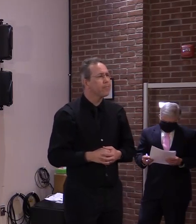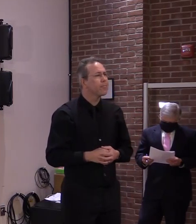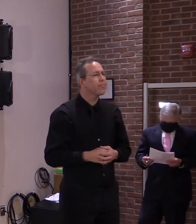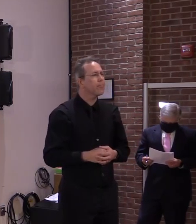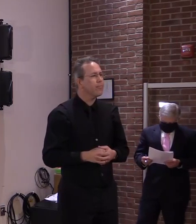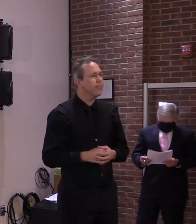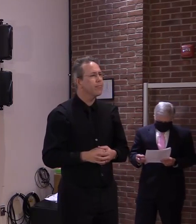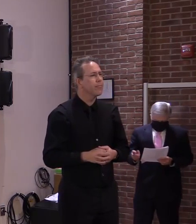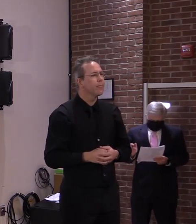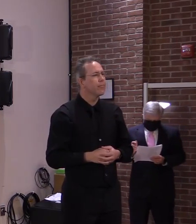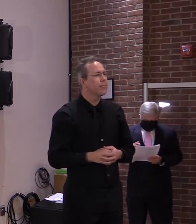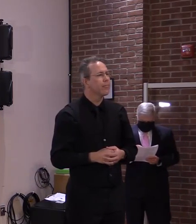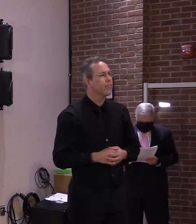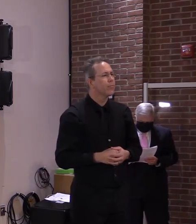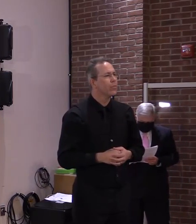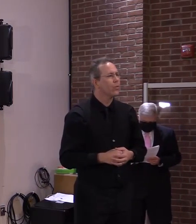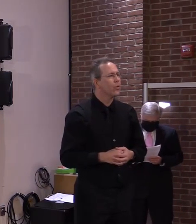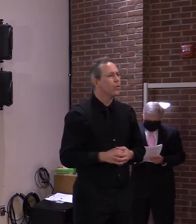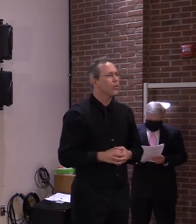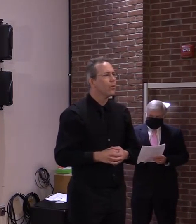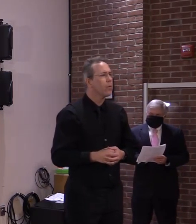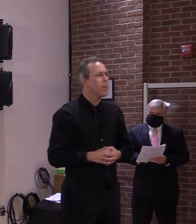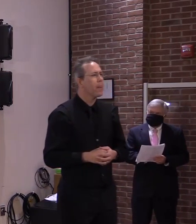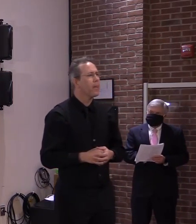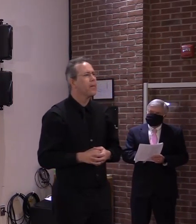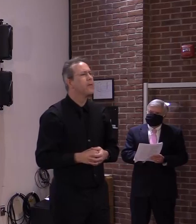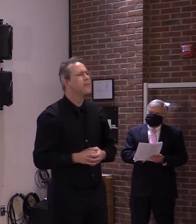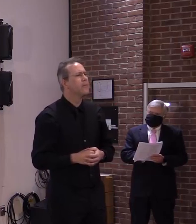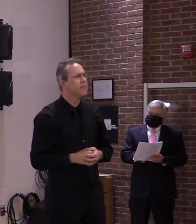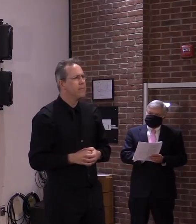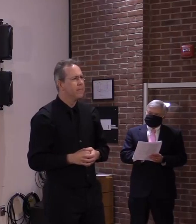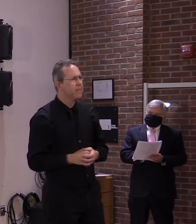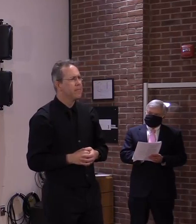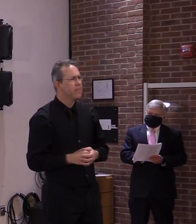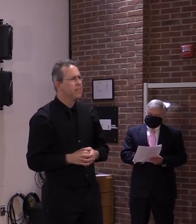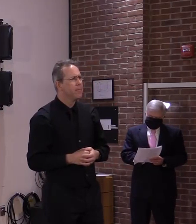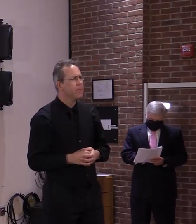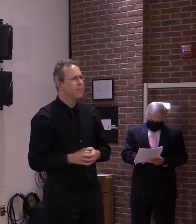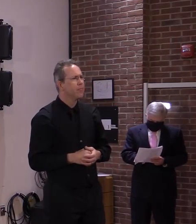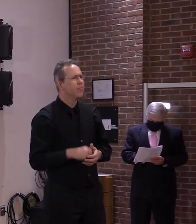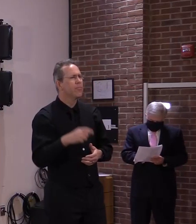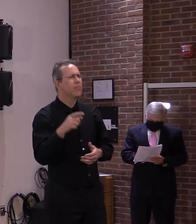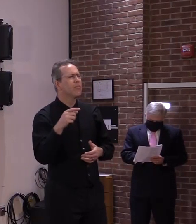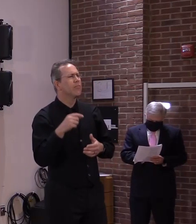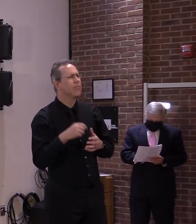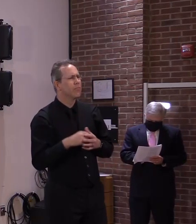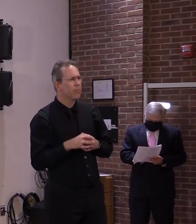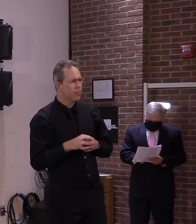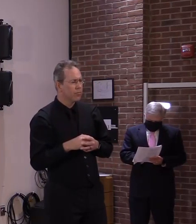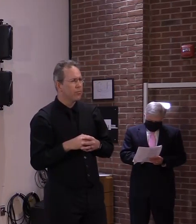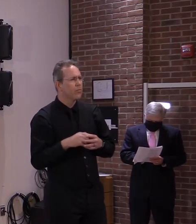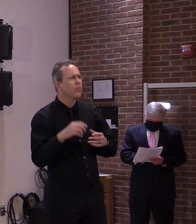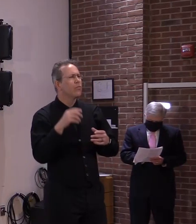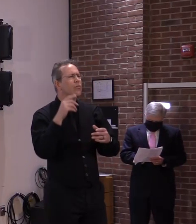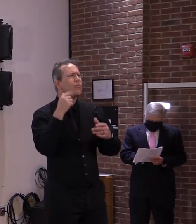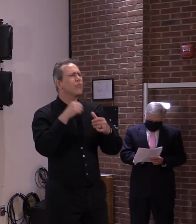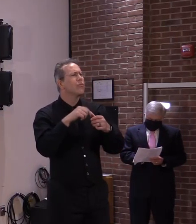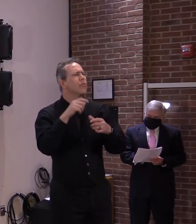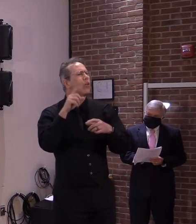to step aside? Was he on the call today? He was on the call, that question didn't come